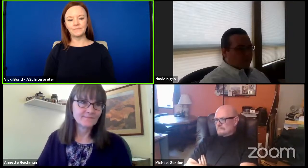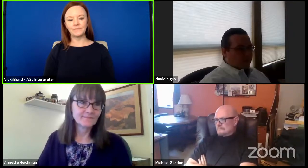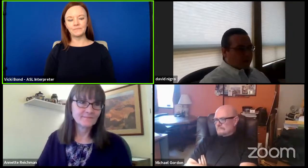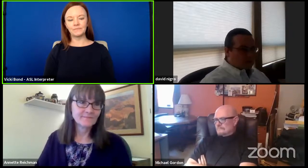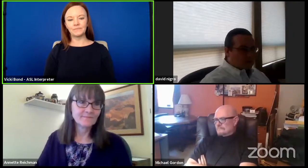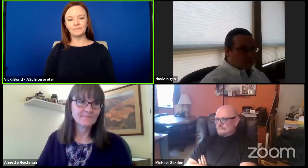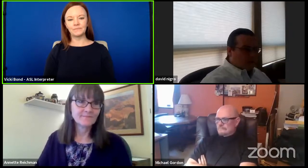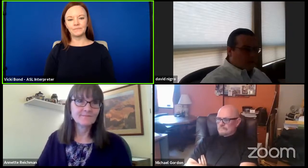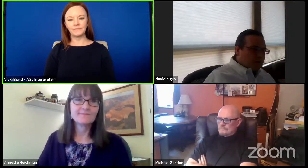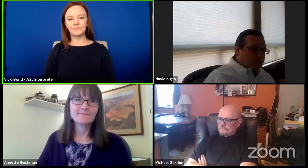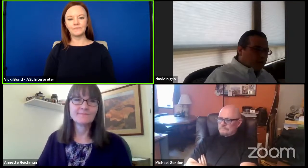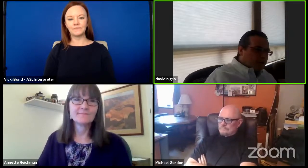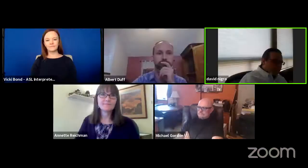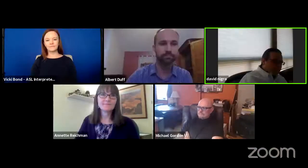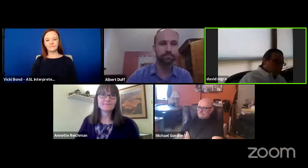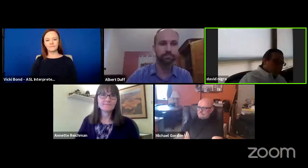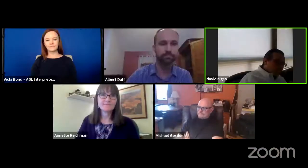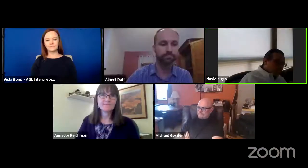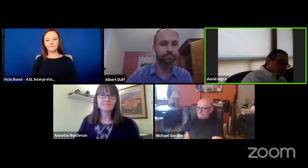Okay.